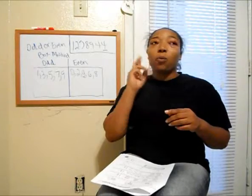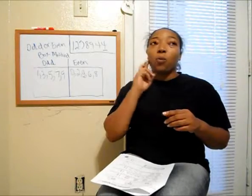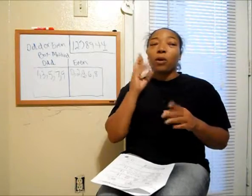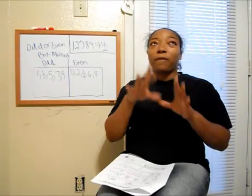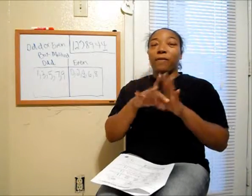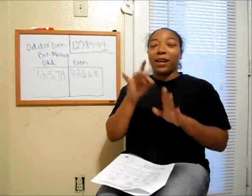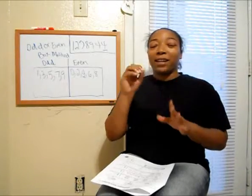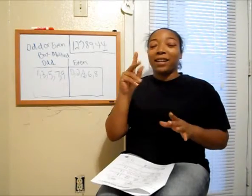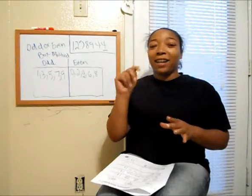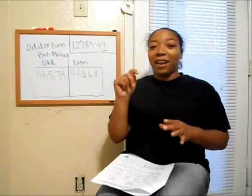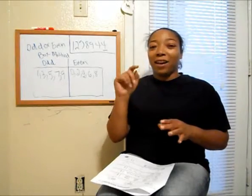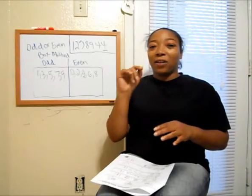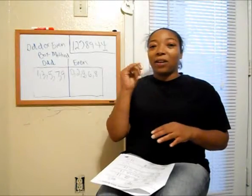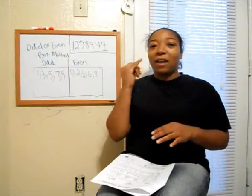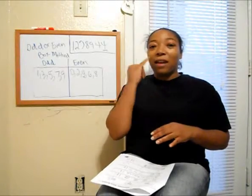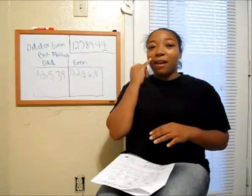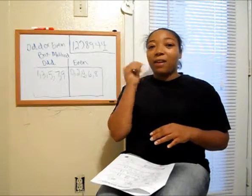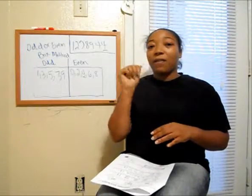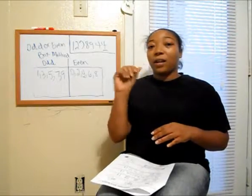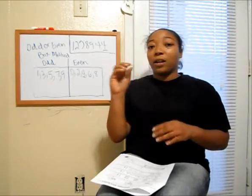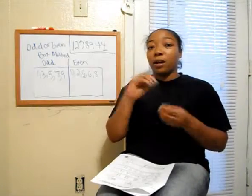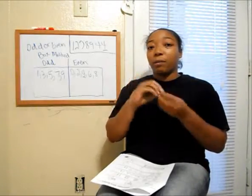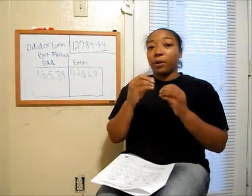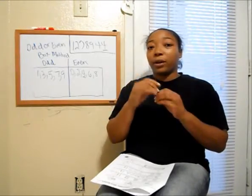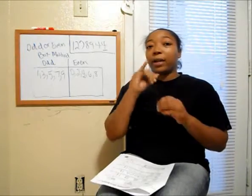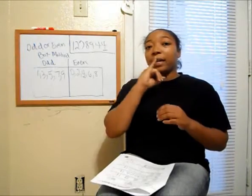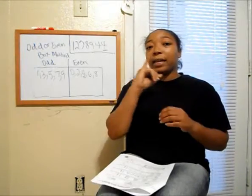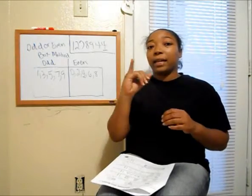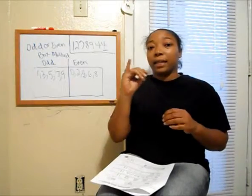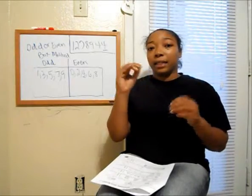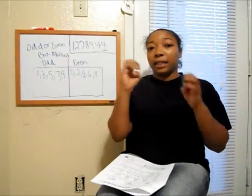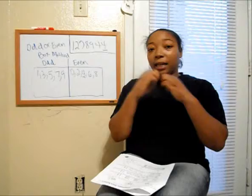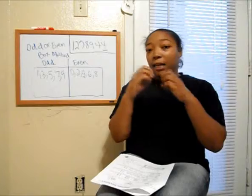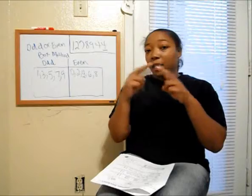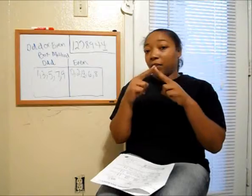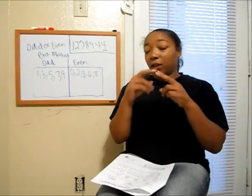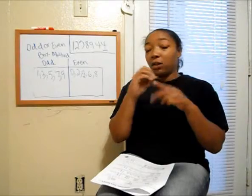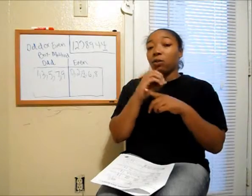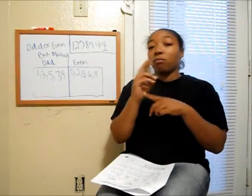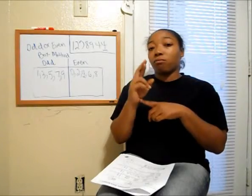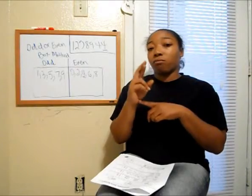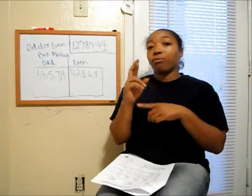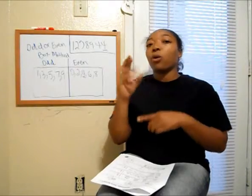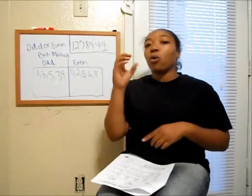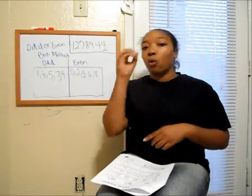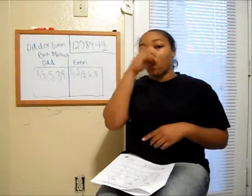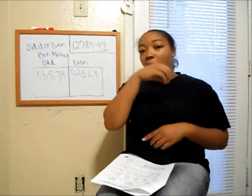were finding out if a number is even or odd.